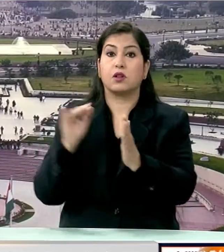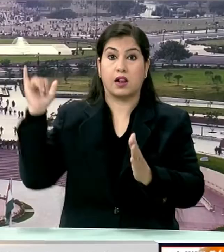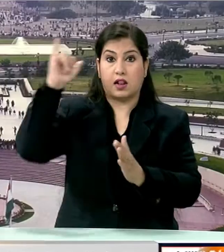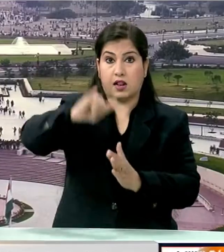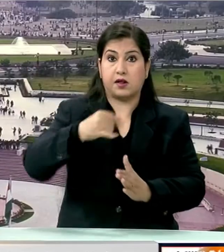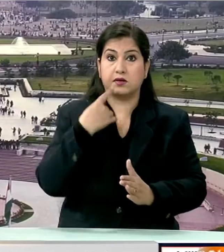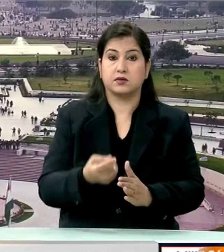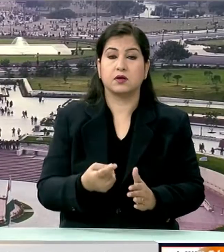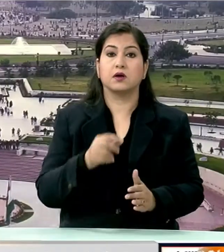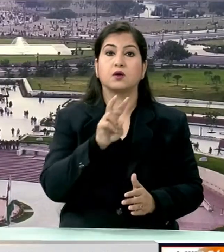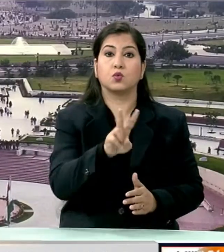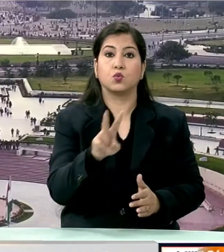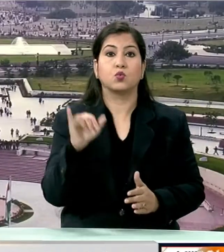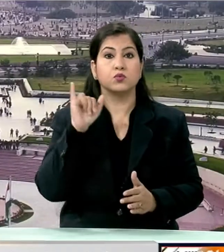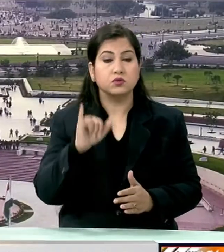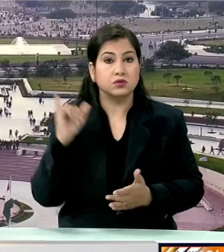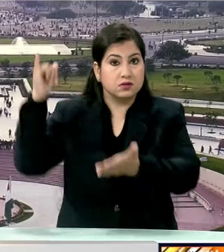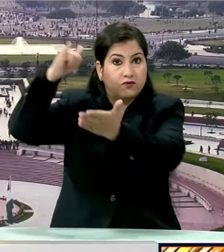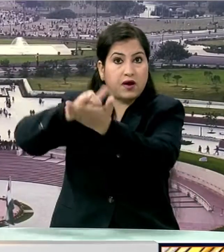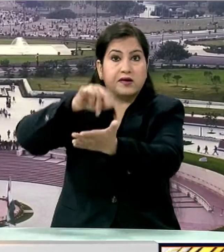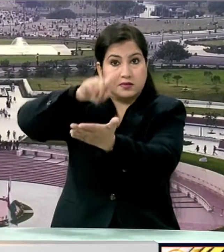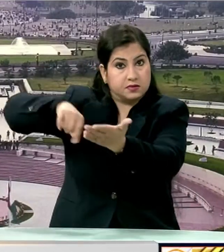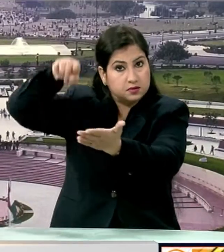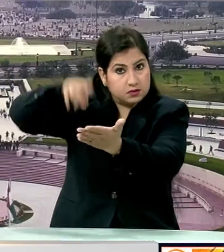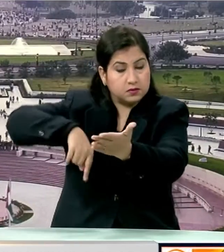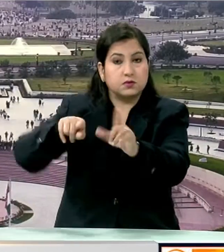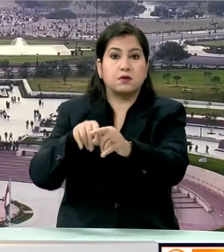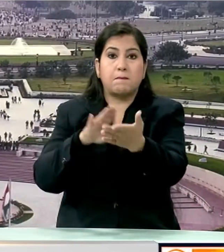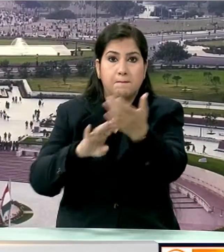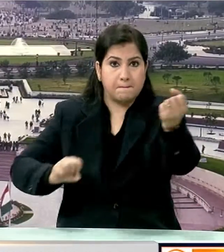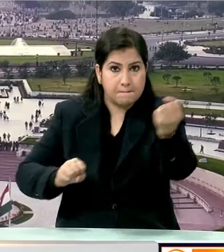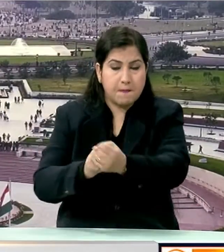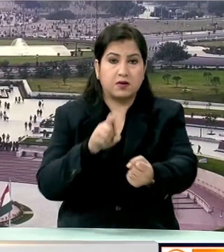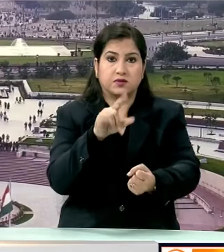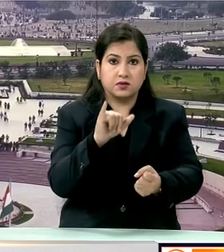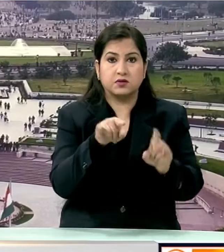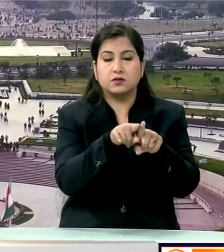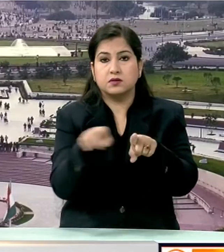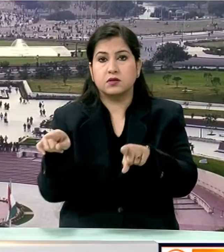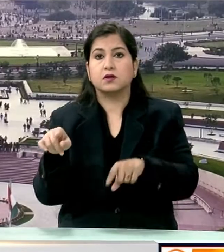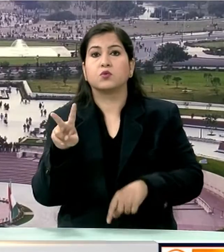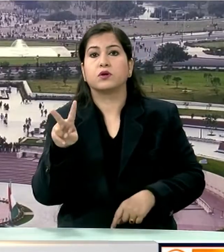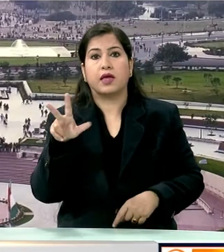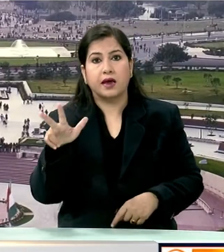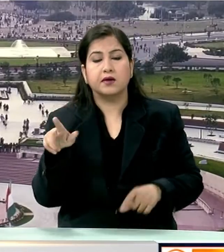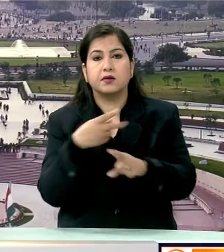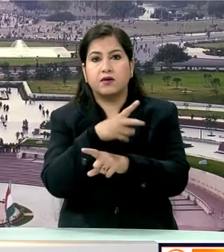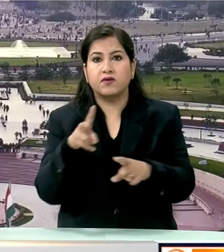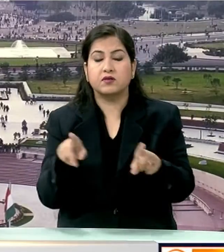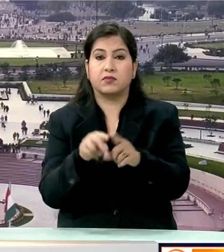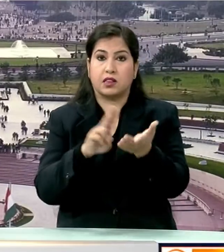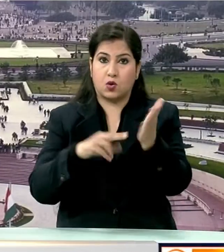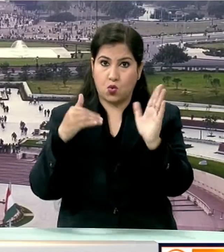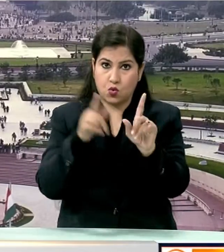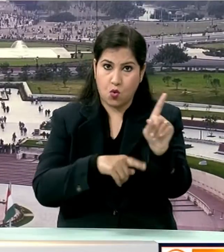said it has cancelled 226 flights between March 16th and 28th to destinations including New